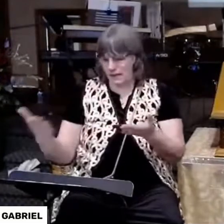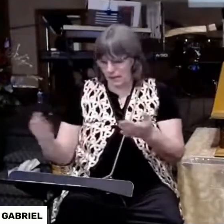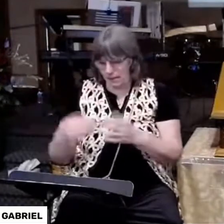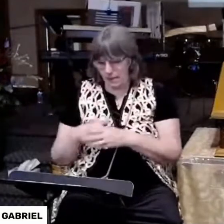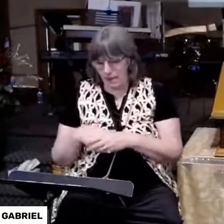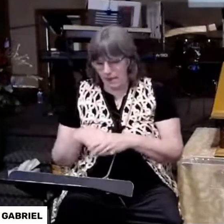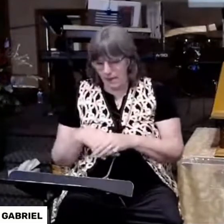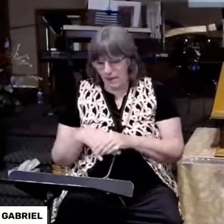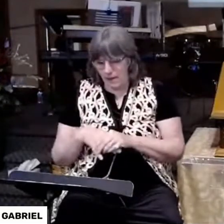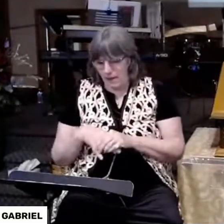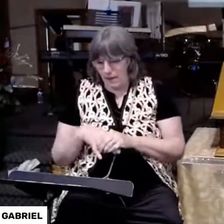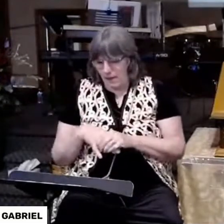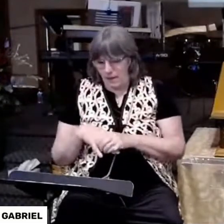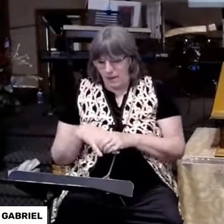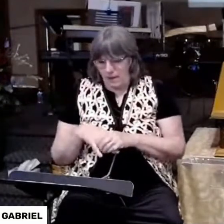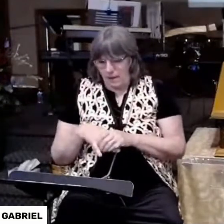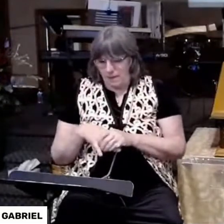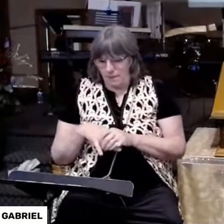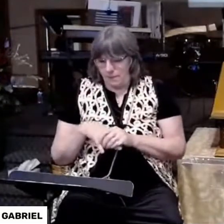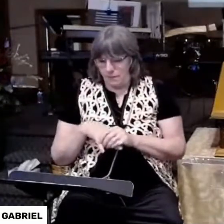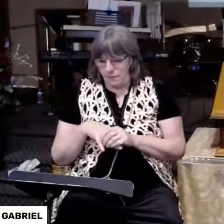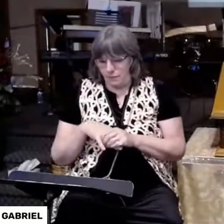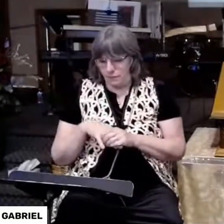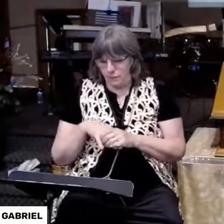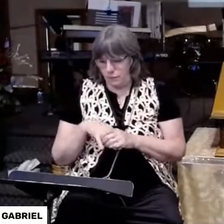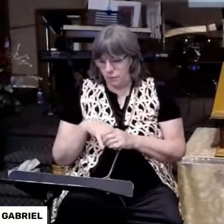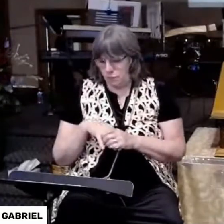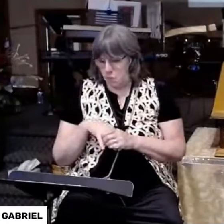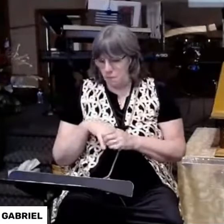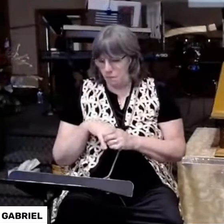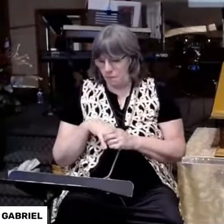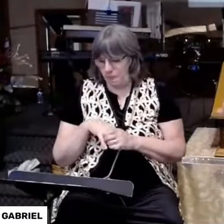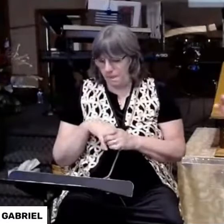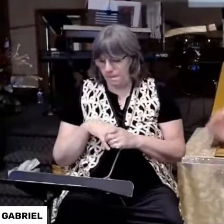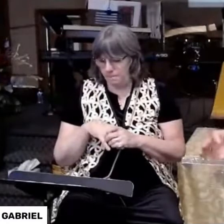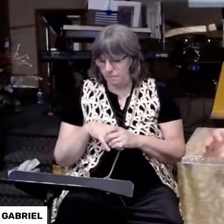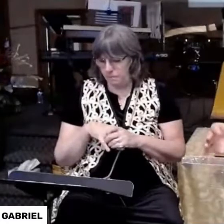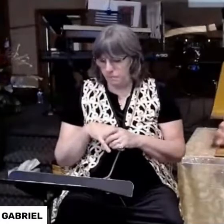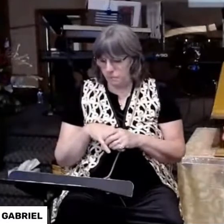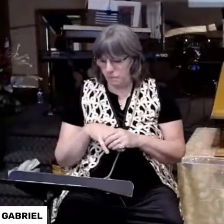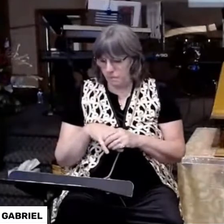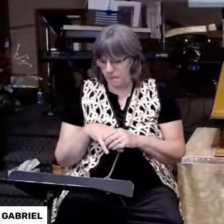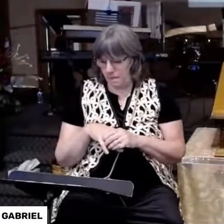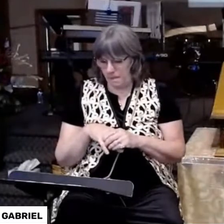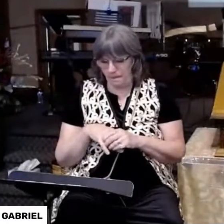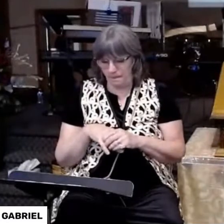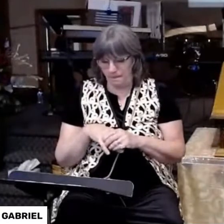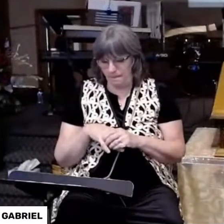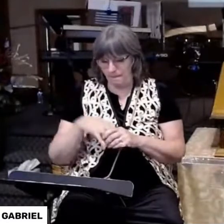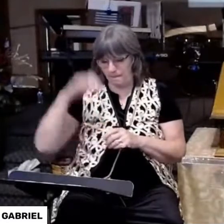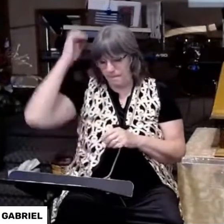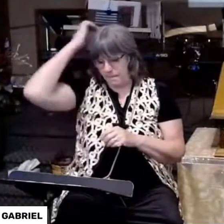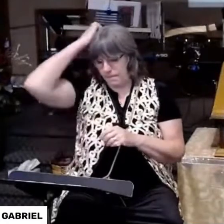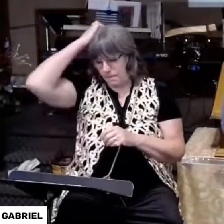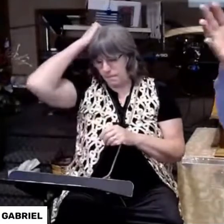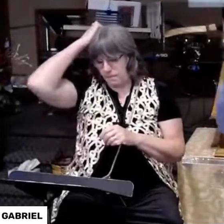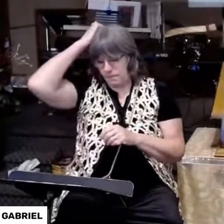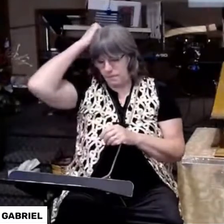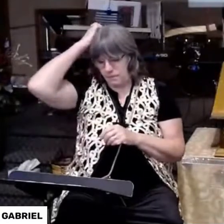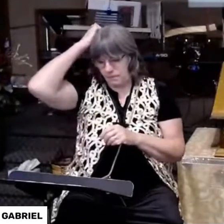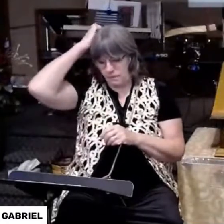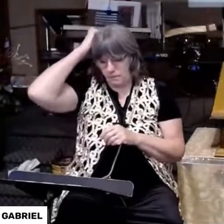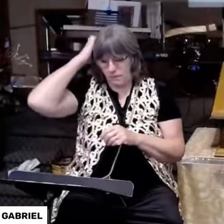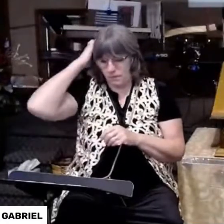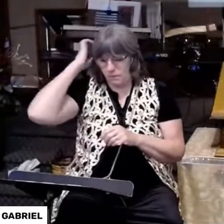But the Torah, capital T, instruction, capital I, that we refer to right now when we say the